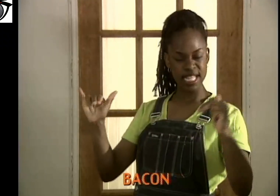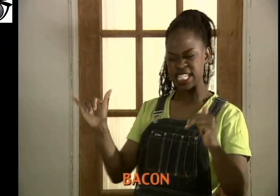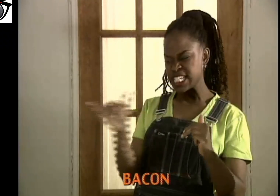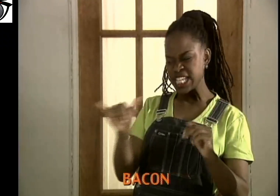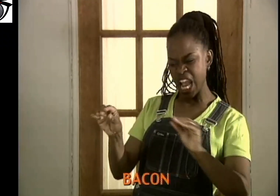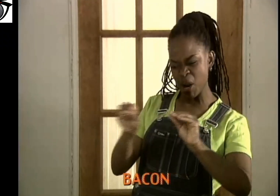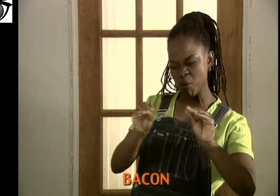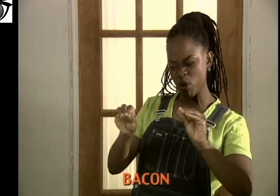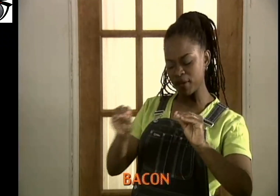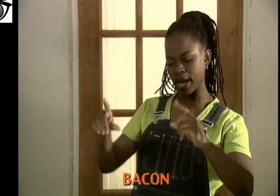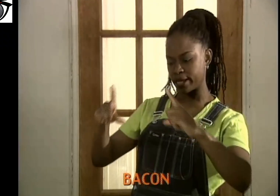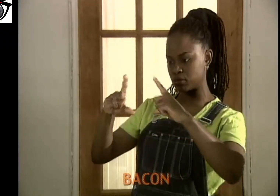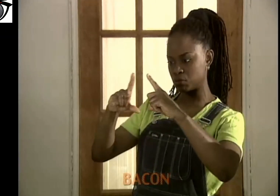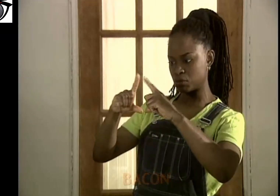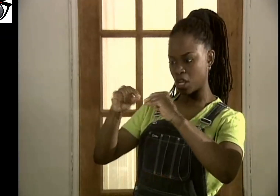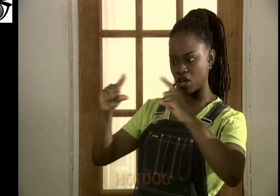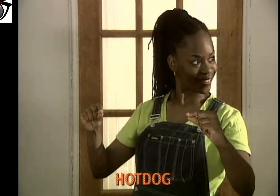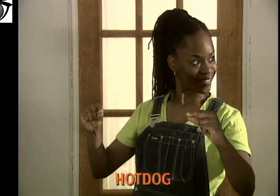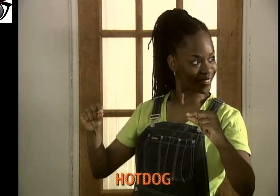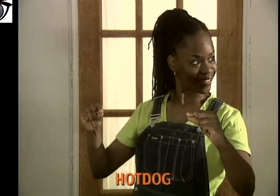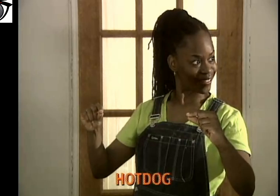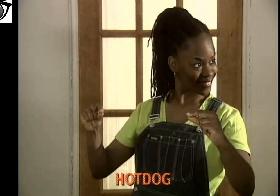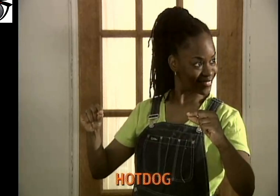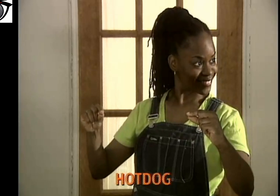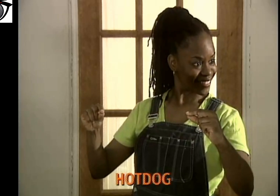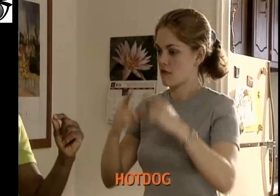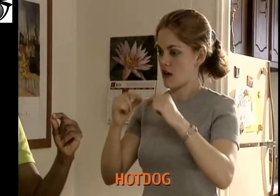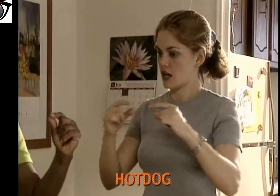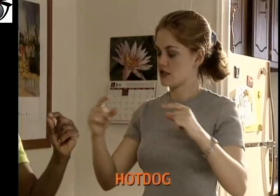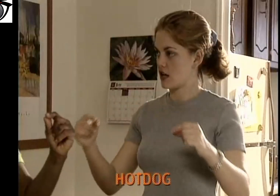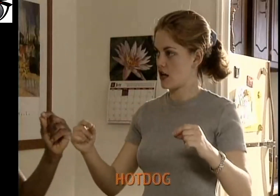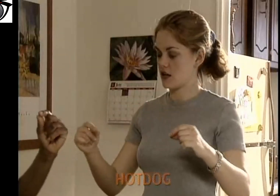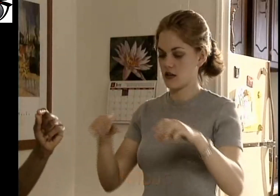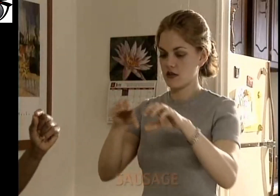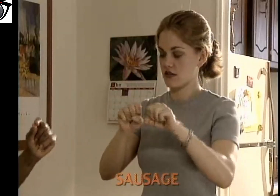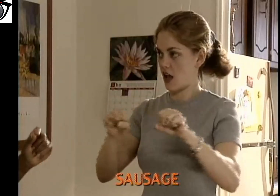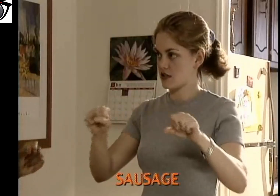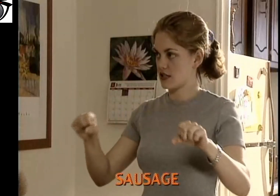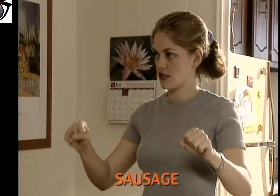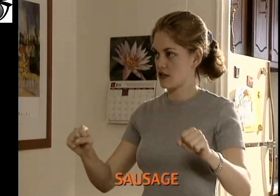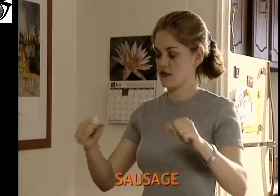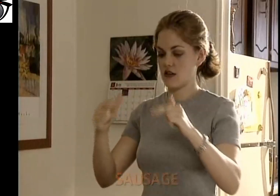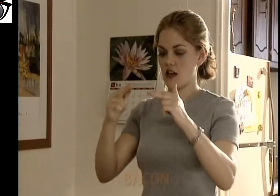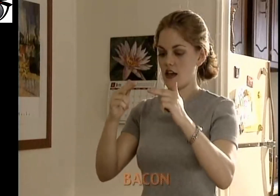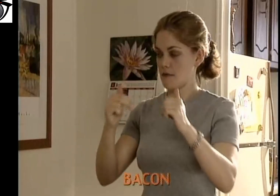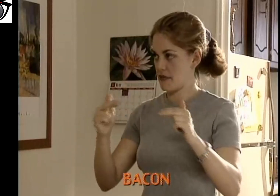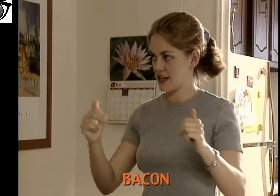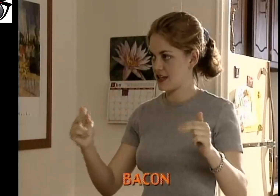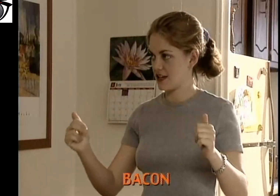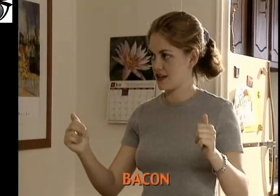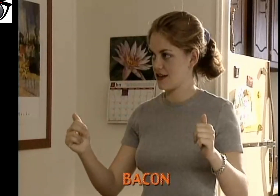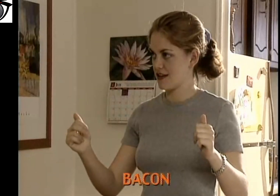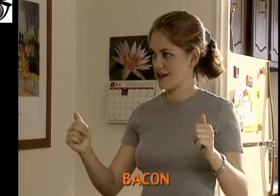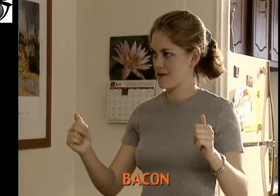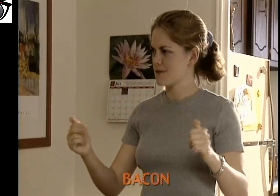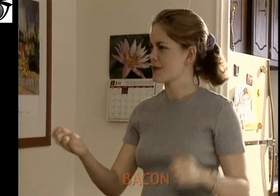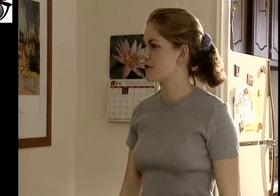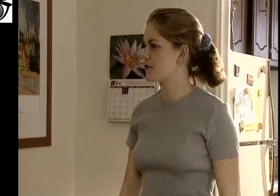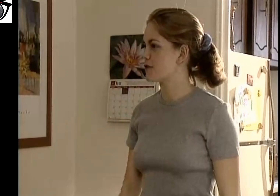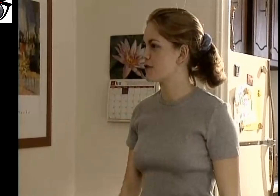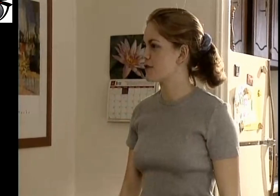bacon are made with similar movements to hot dog. Hot dog, sausage, and